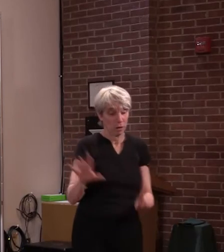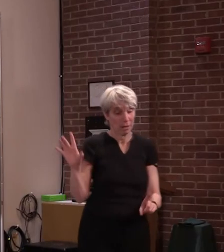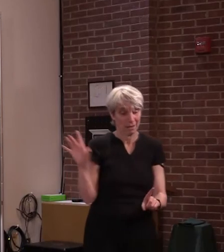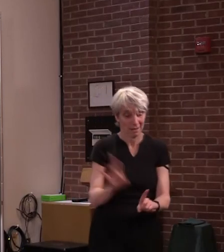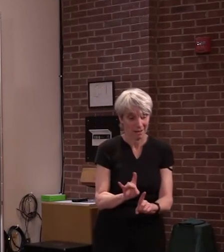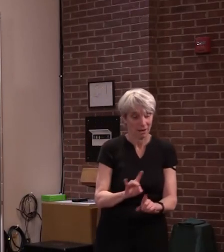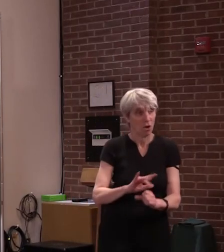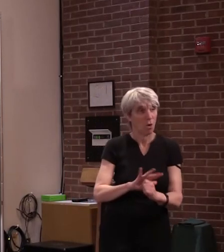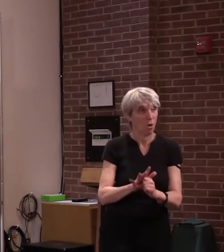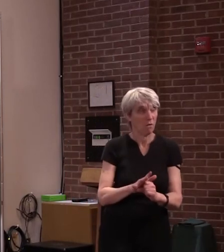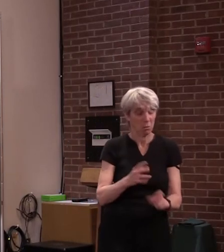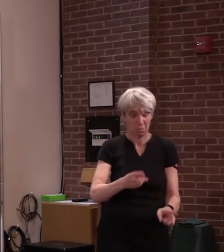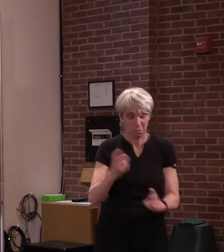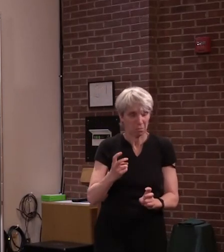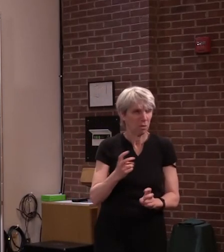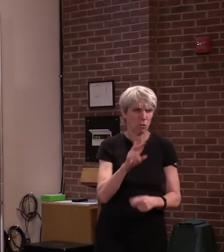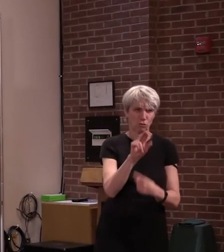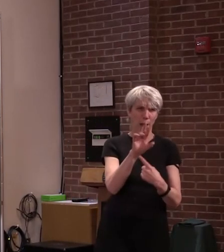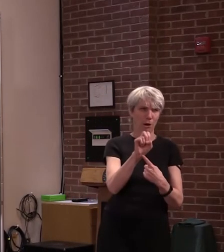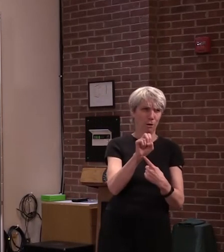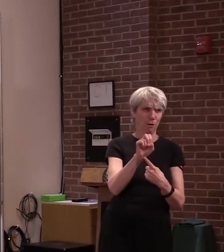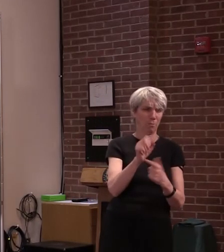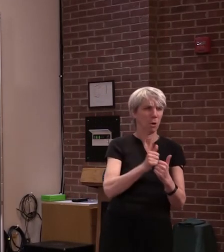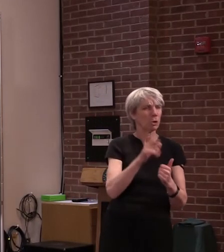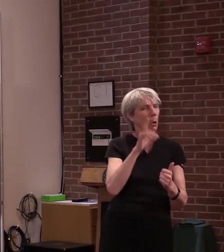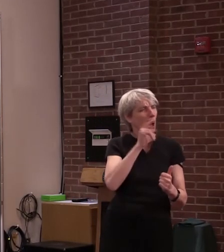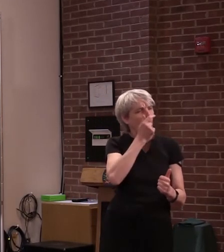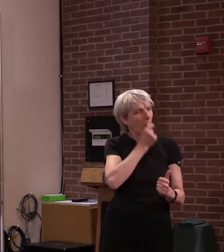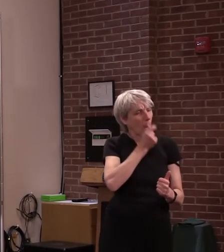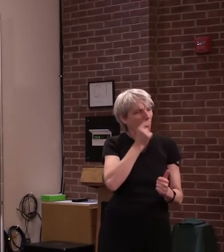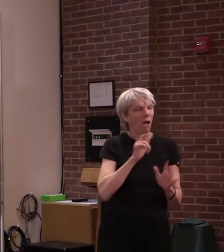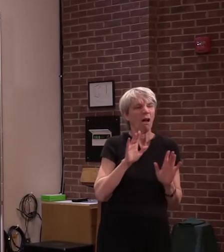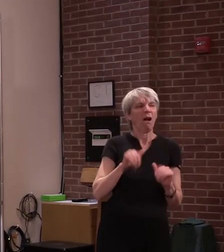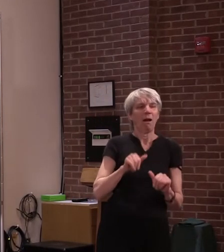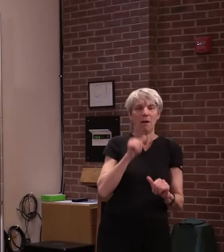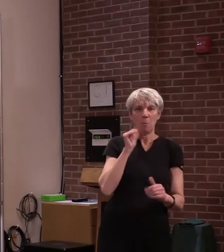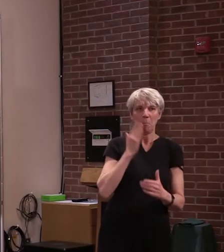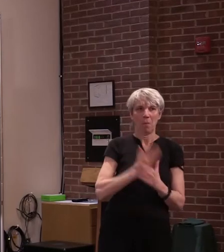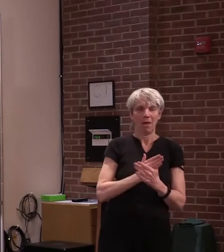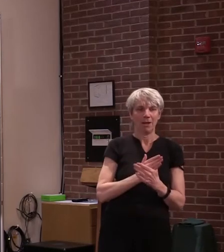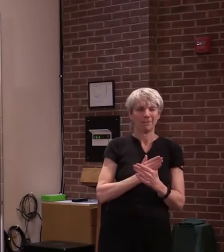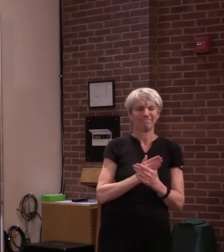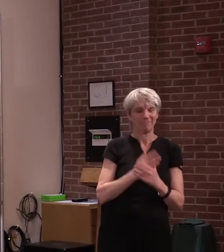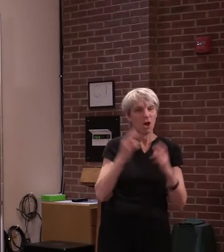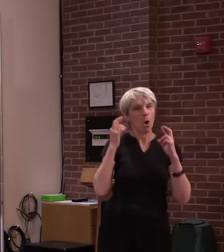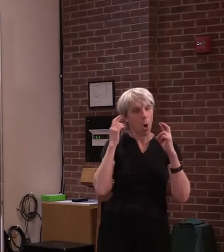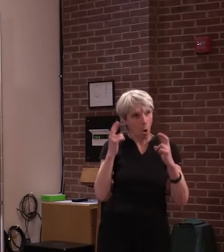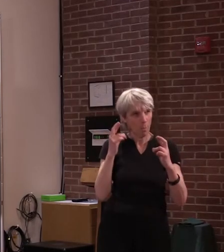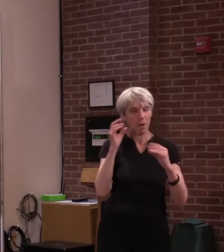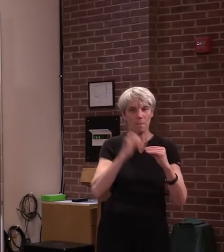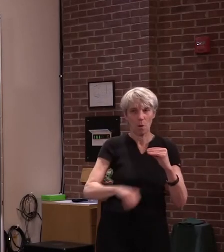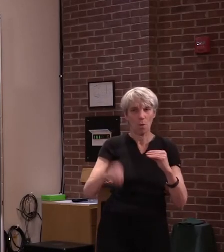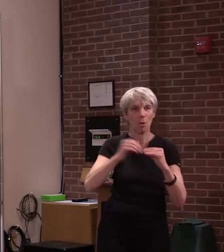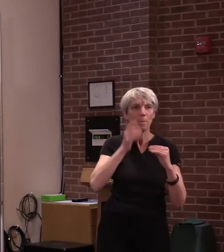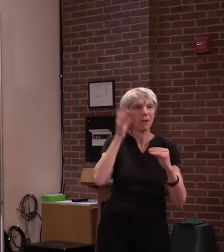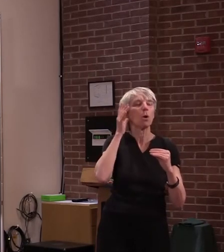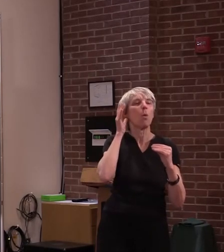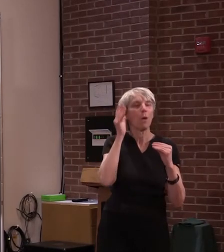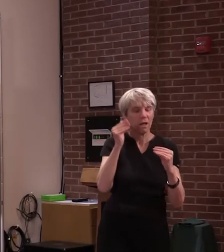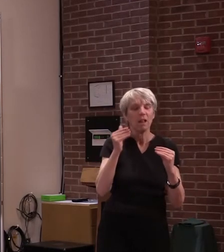But I'm hopeful that more and more parents will vaccinate their children. I do remind folks